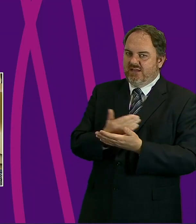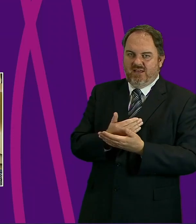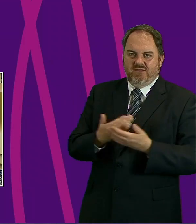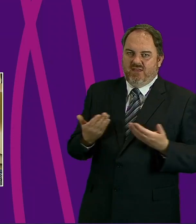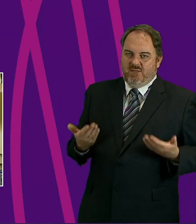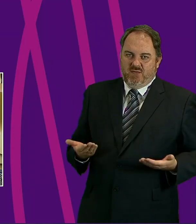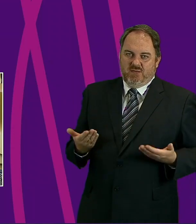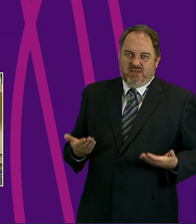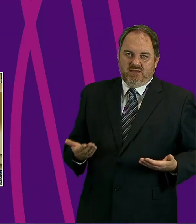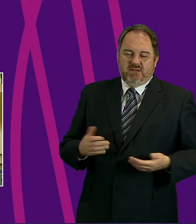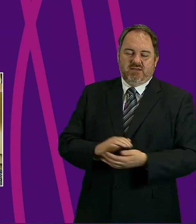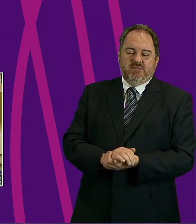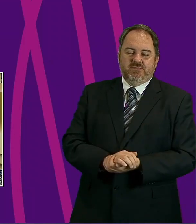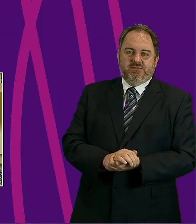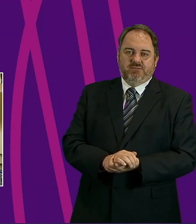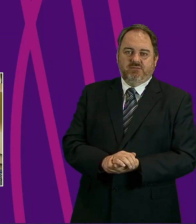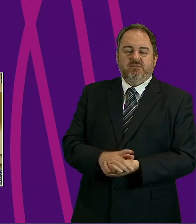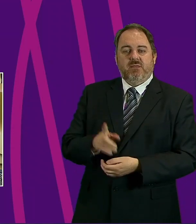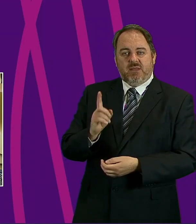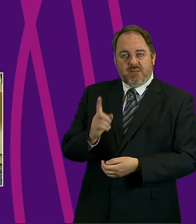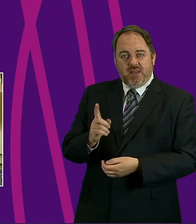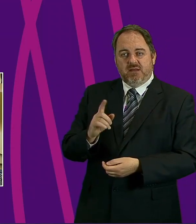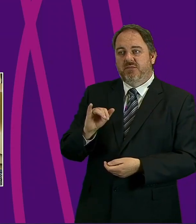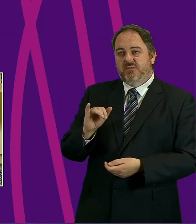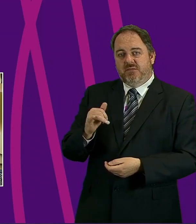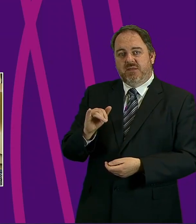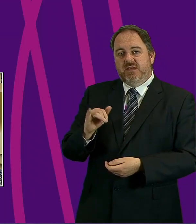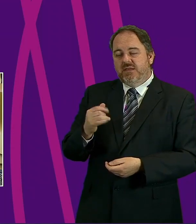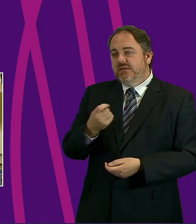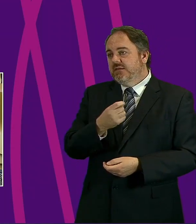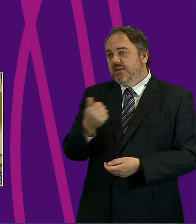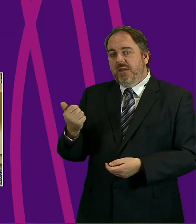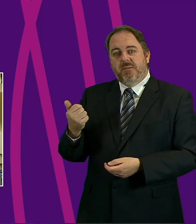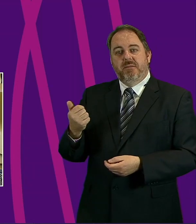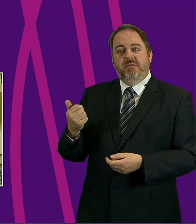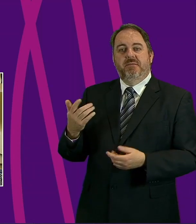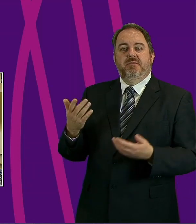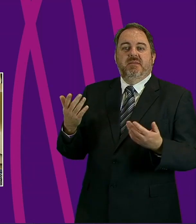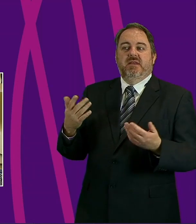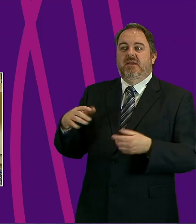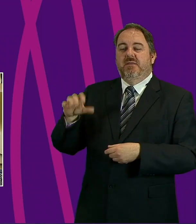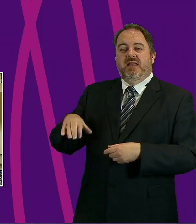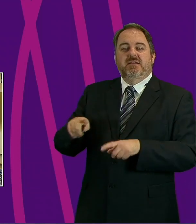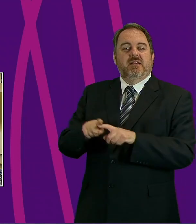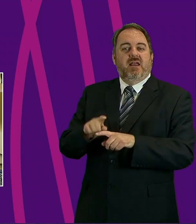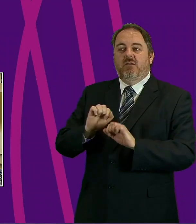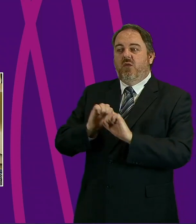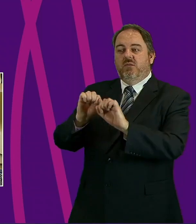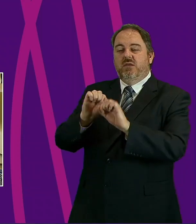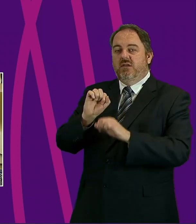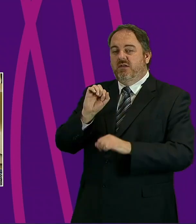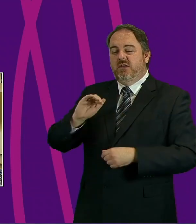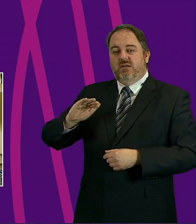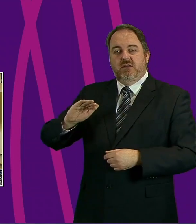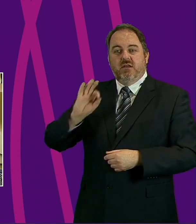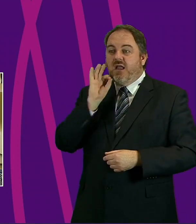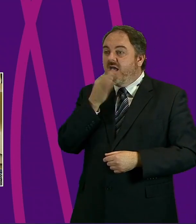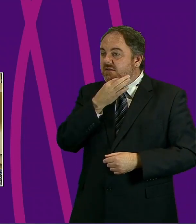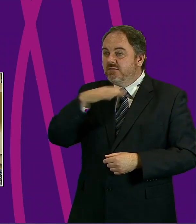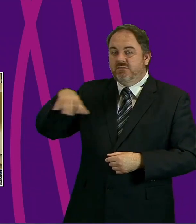example, extending the practice of some ceremonies taking place in private spaces like gardens and the outdoor issue